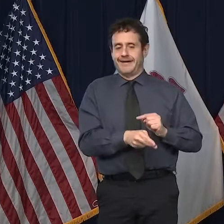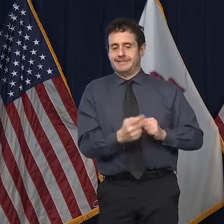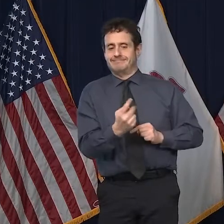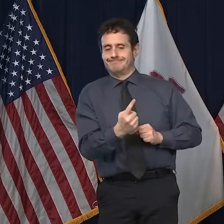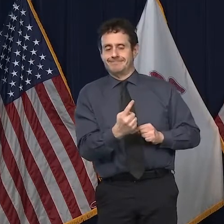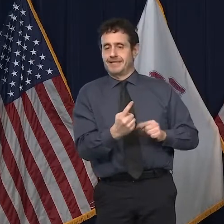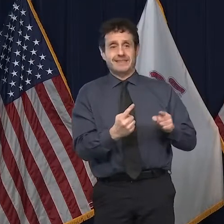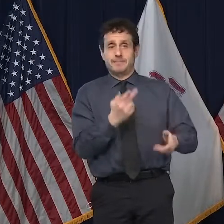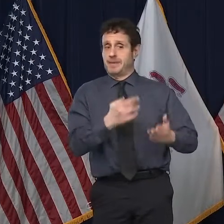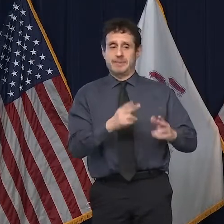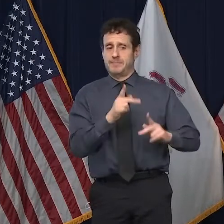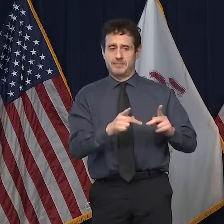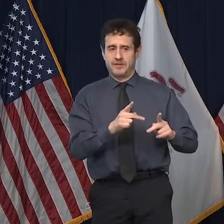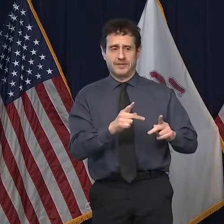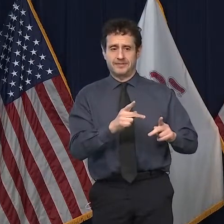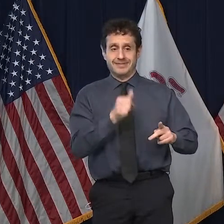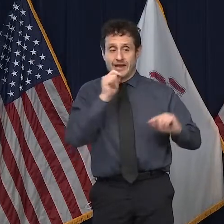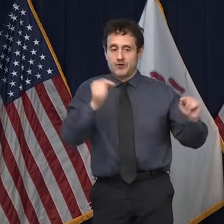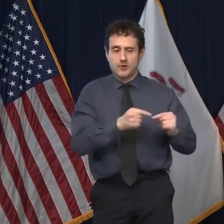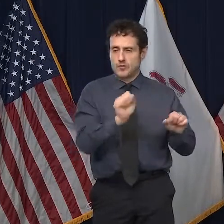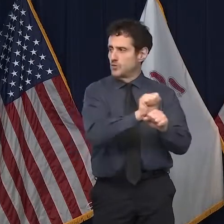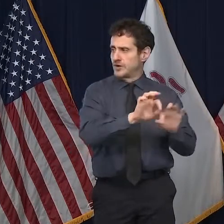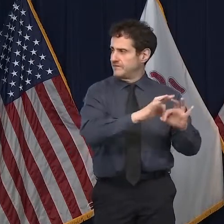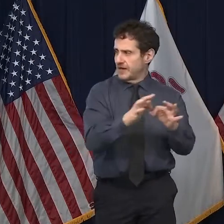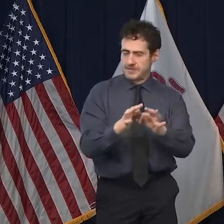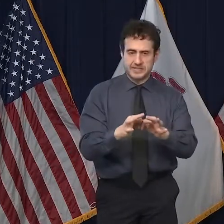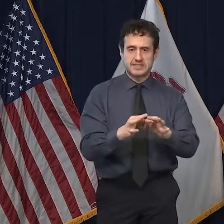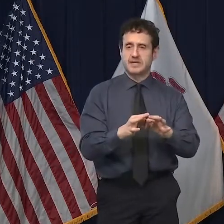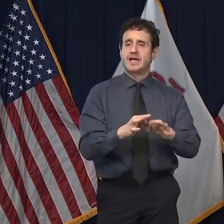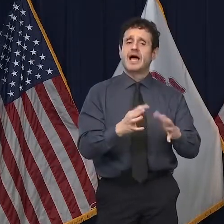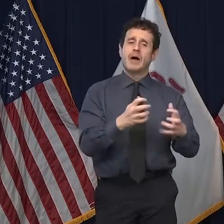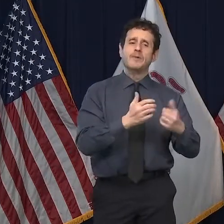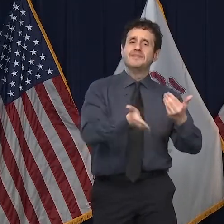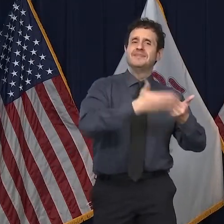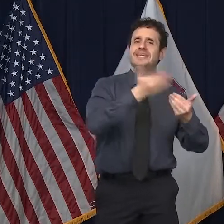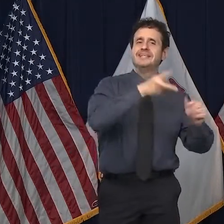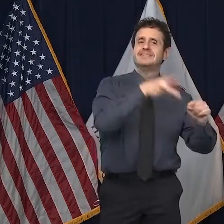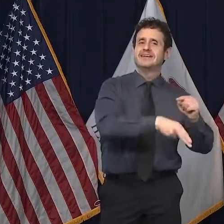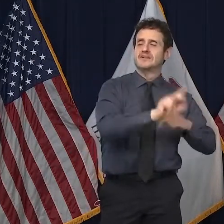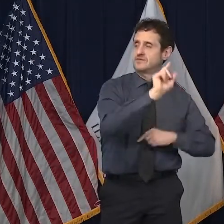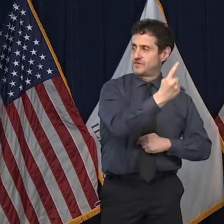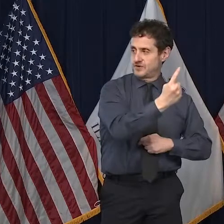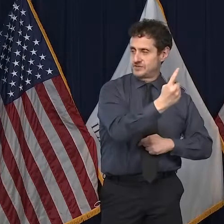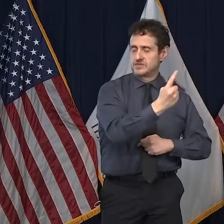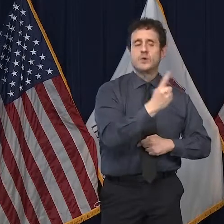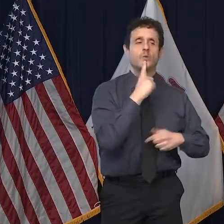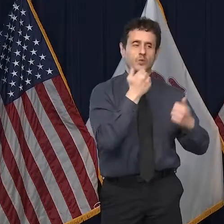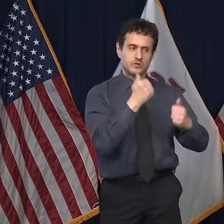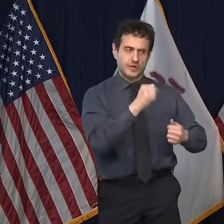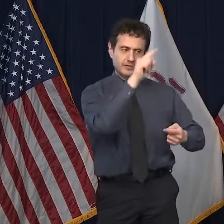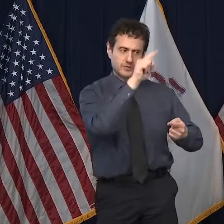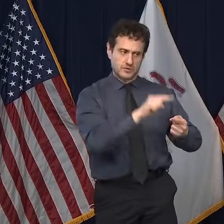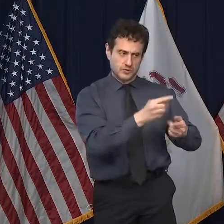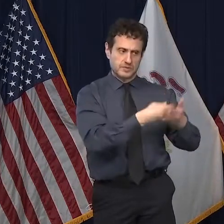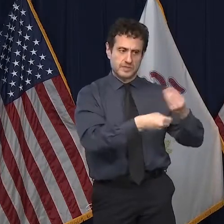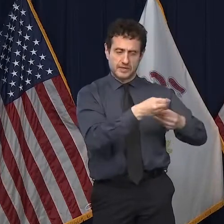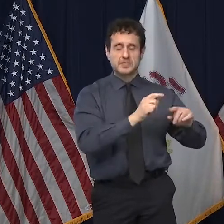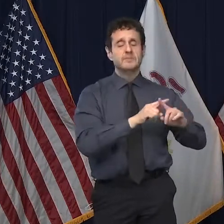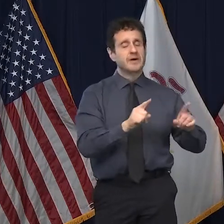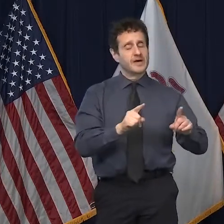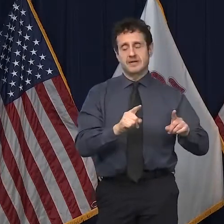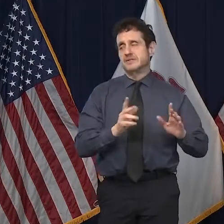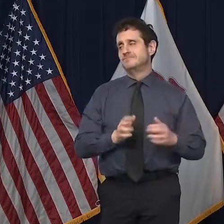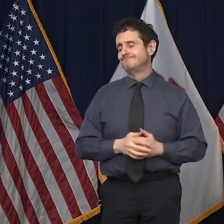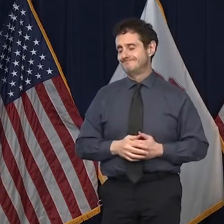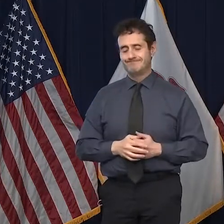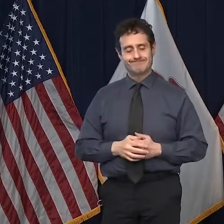that won't be painful for working families. You want to start with those. And we're going to do everything we can, but there is a point at